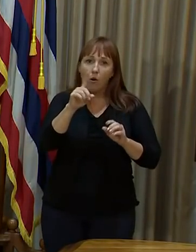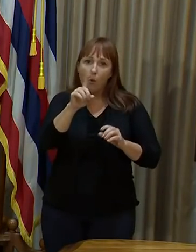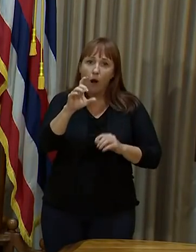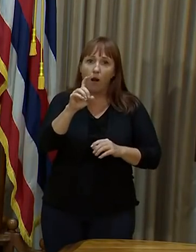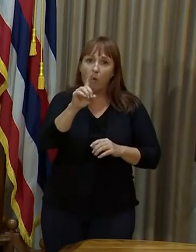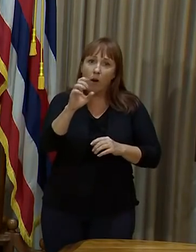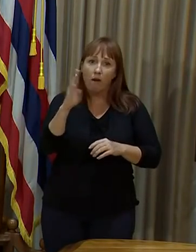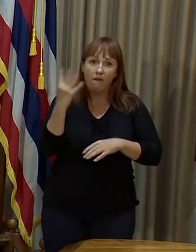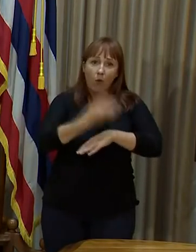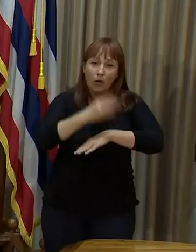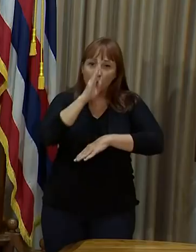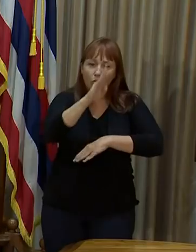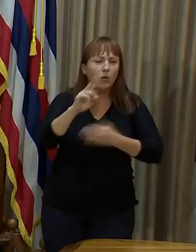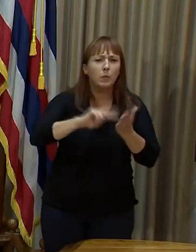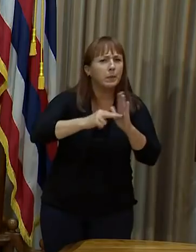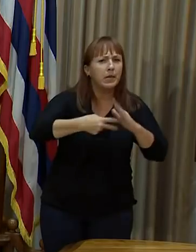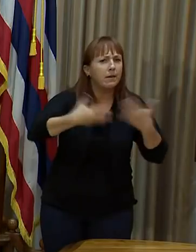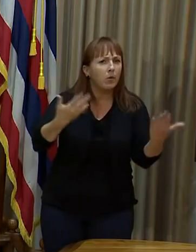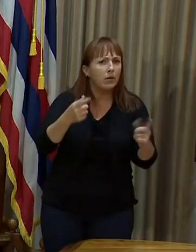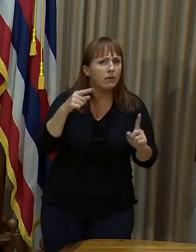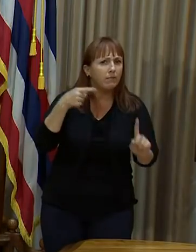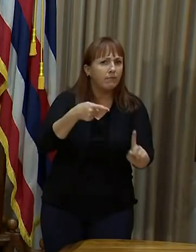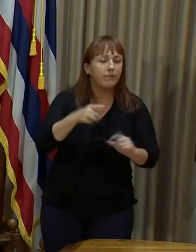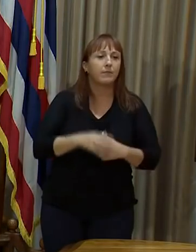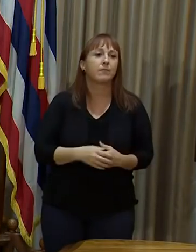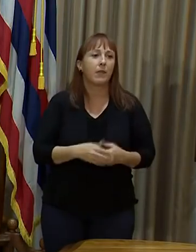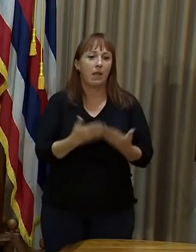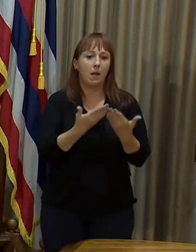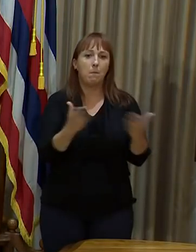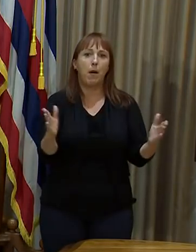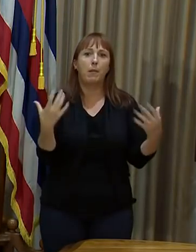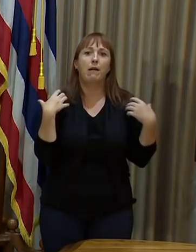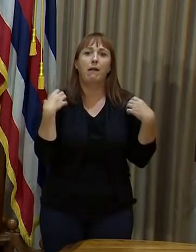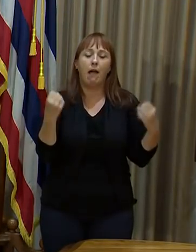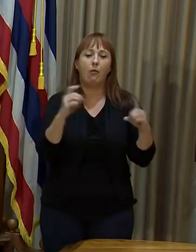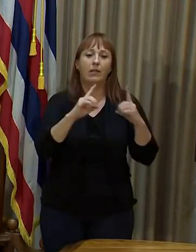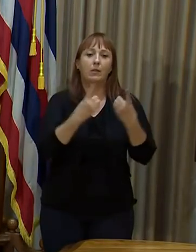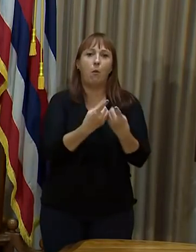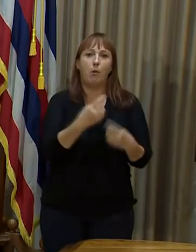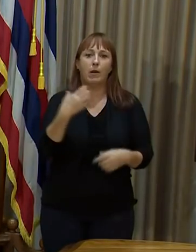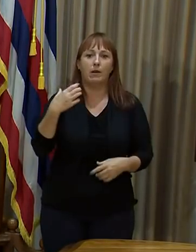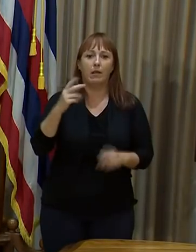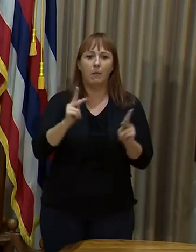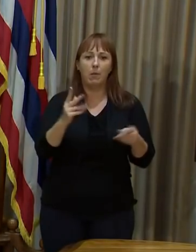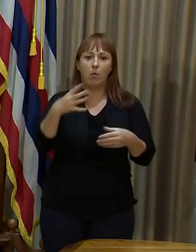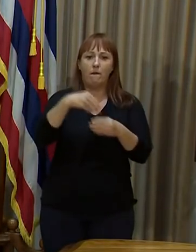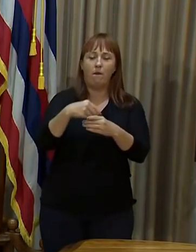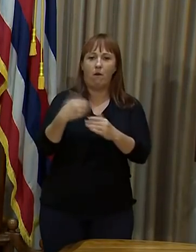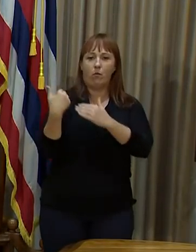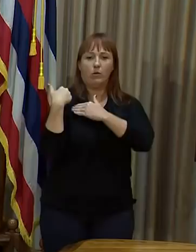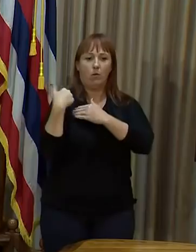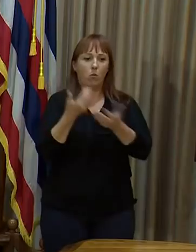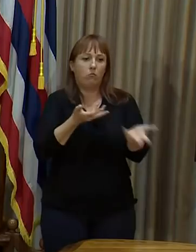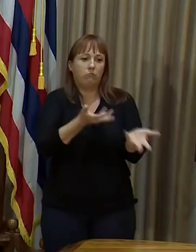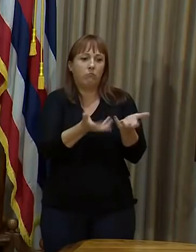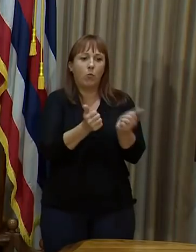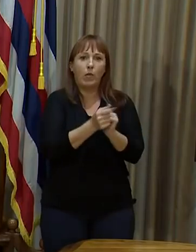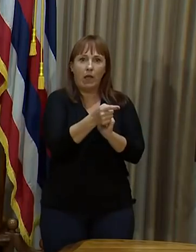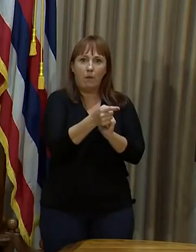as a spike? We'll be working with the public health officials. It would have to be a